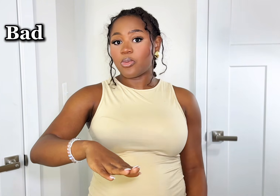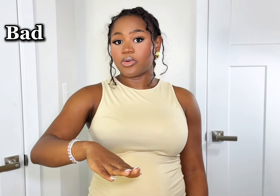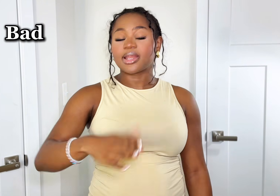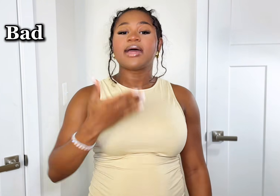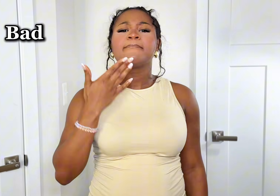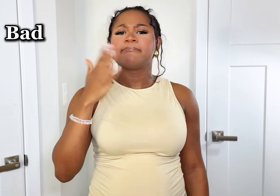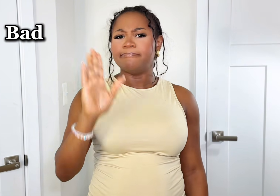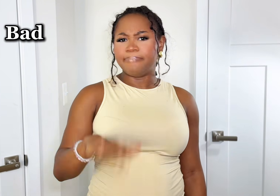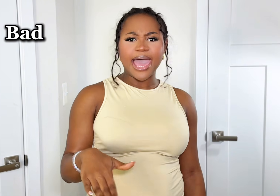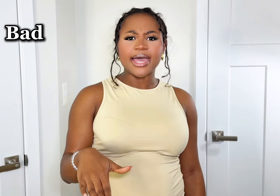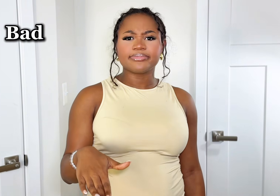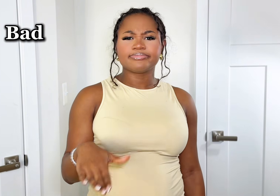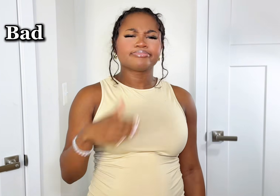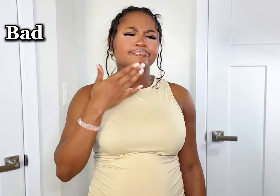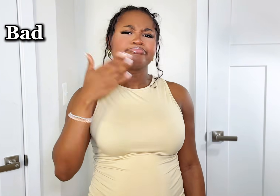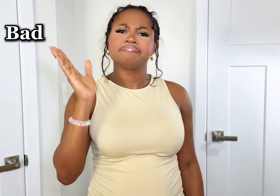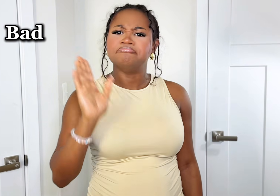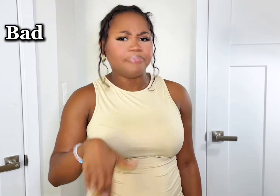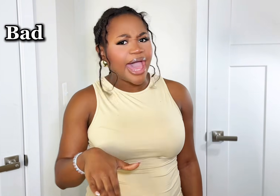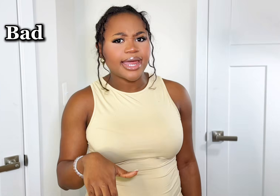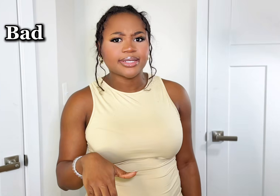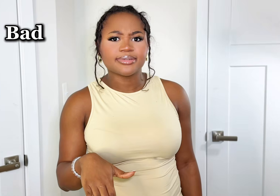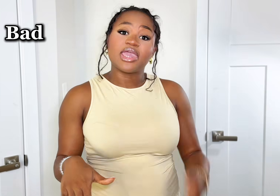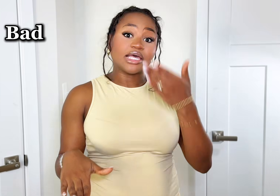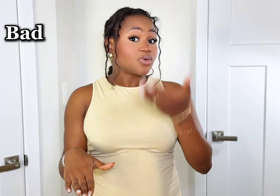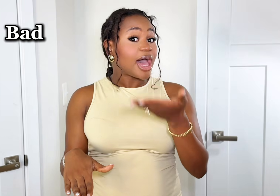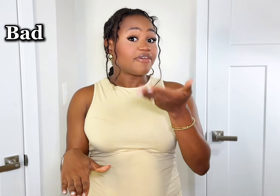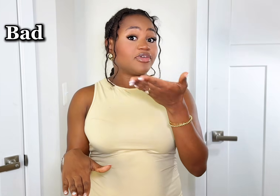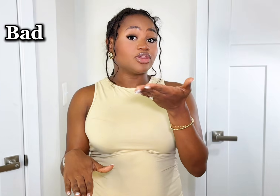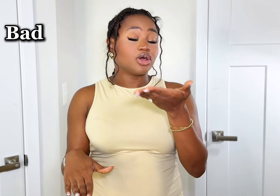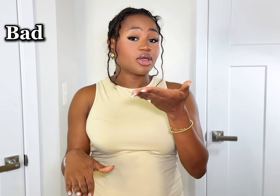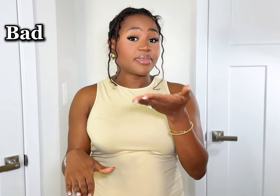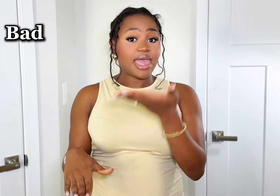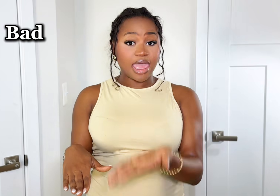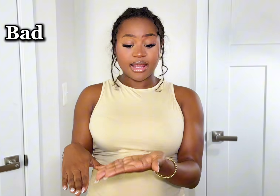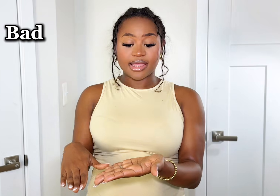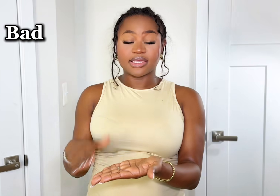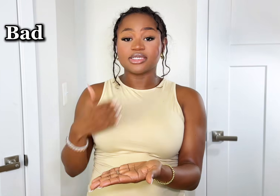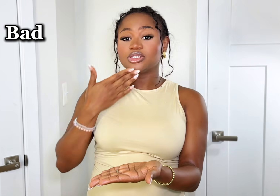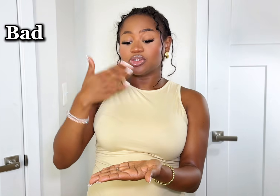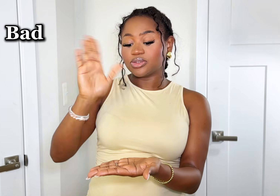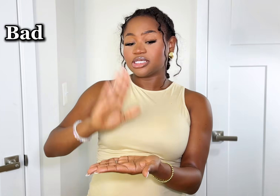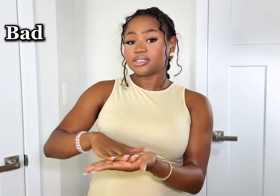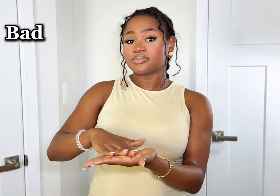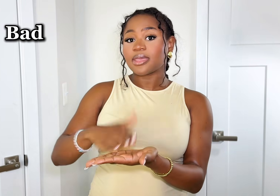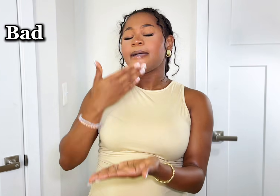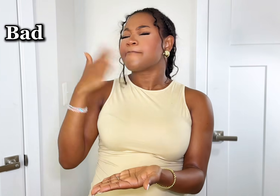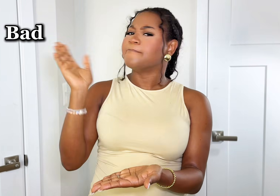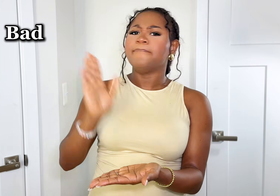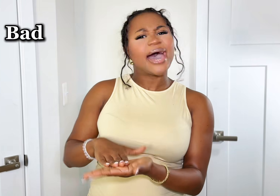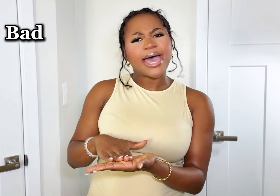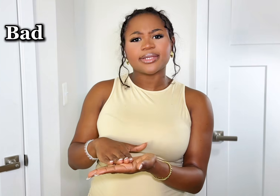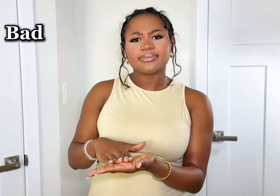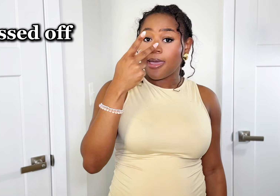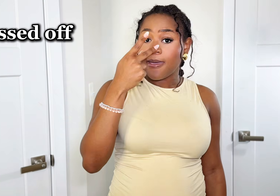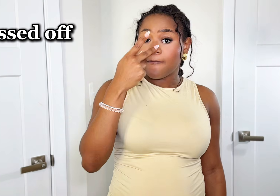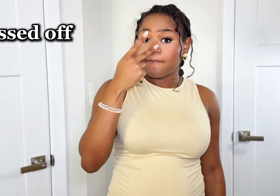upward. Bad. Bad. You can as well have your non-dominant hand like this. You do this. Bad.